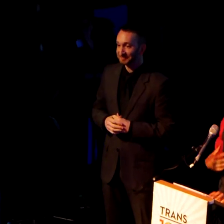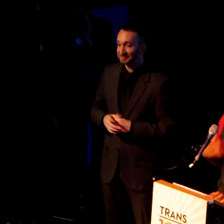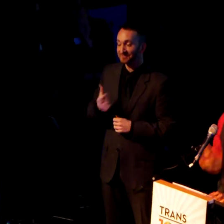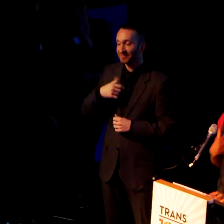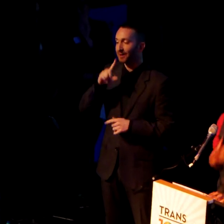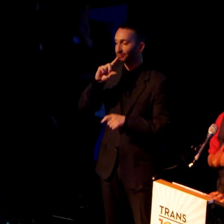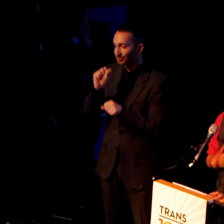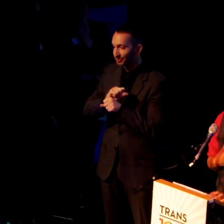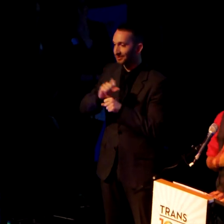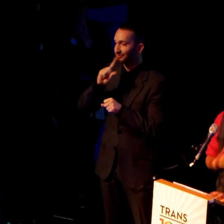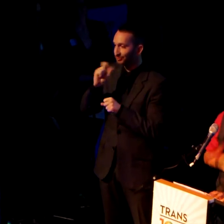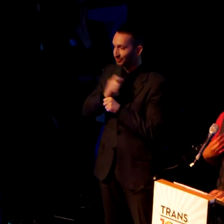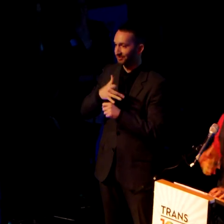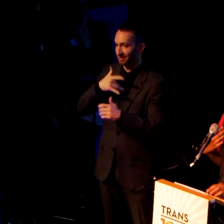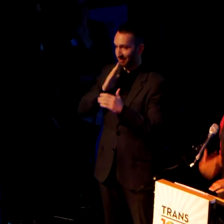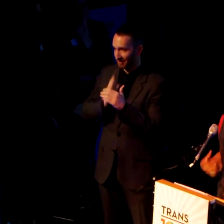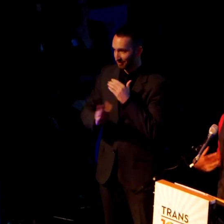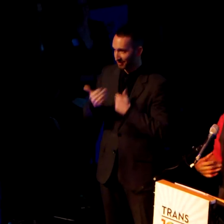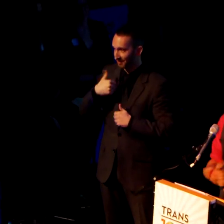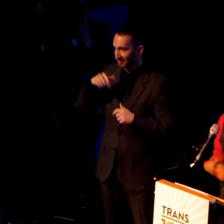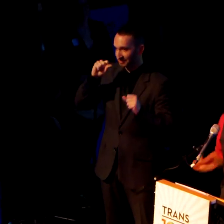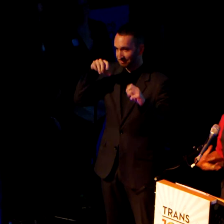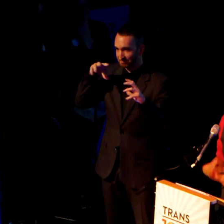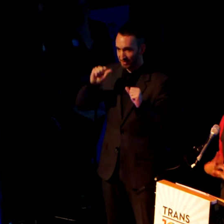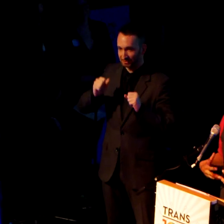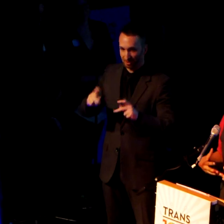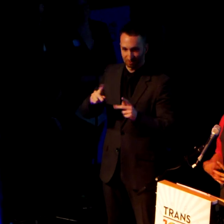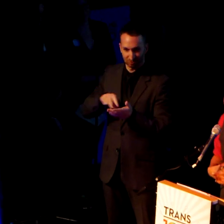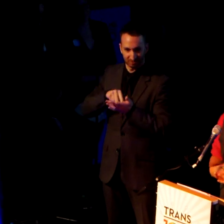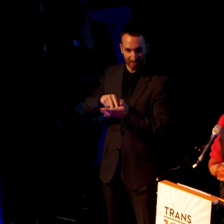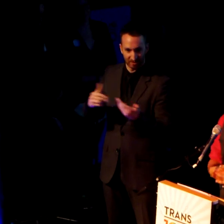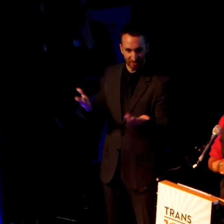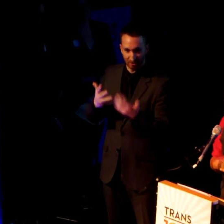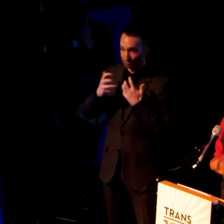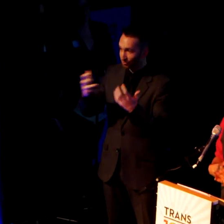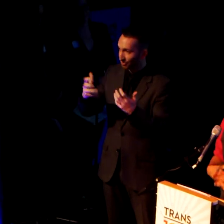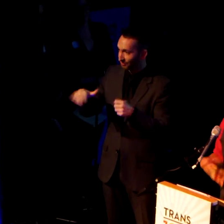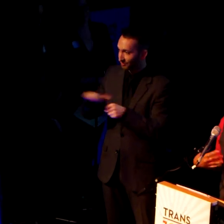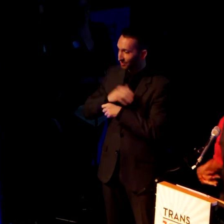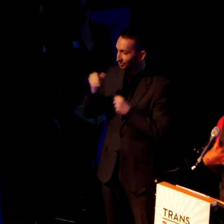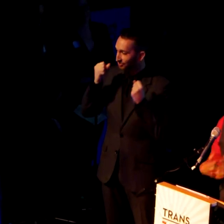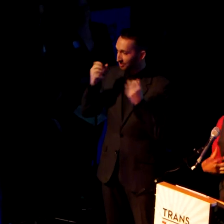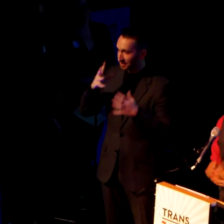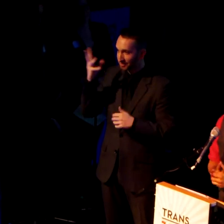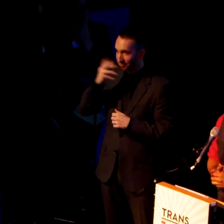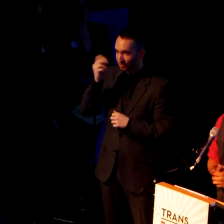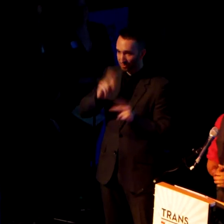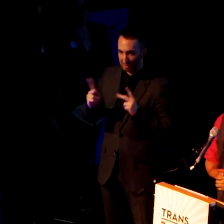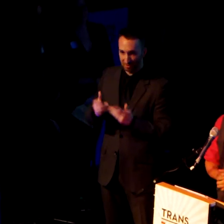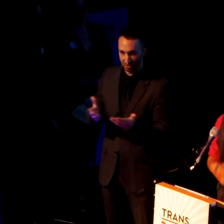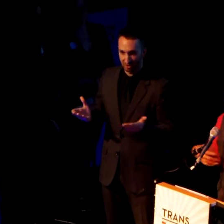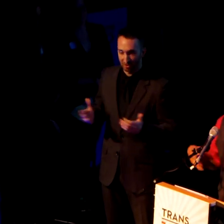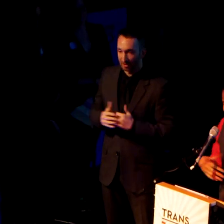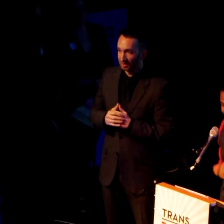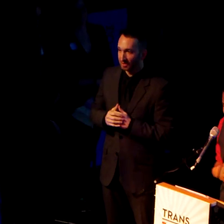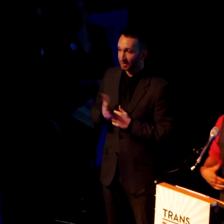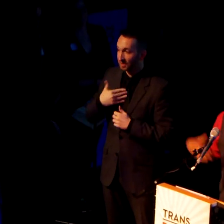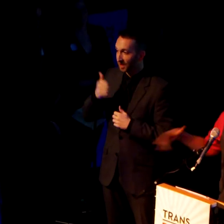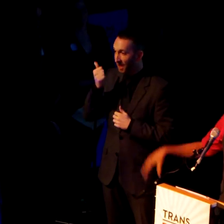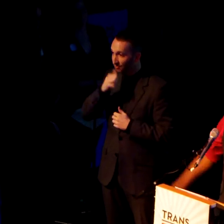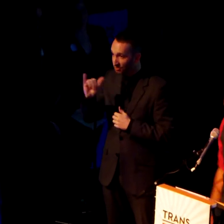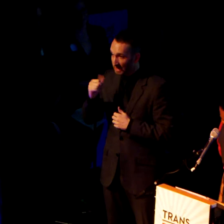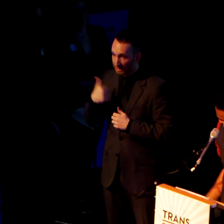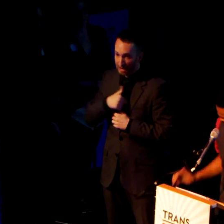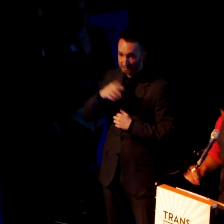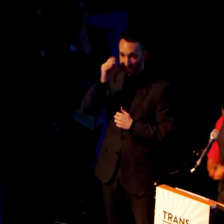I'm truly, truly humbled to have this amazing opportunity to stand here in a room full of so many beautiful people. We have girls like